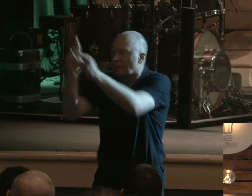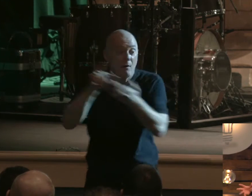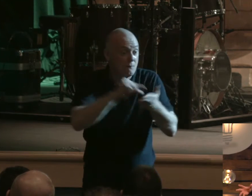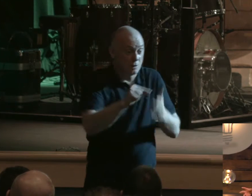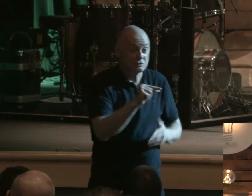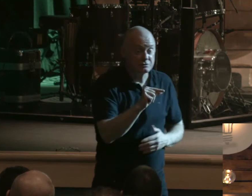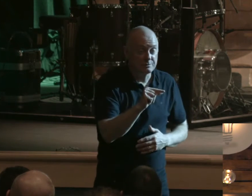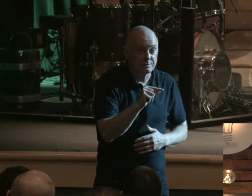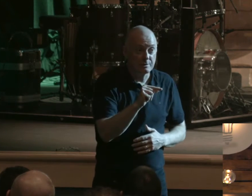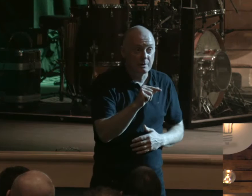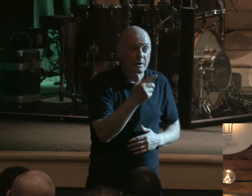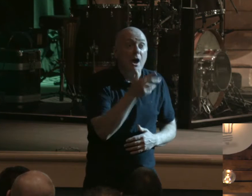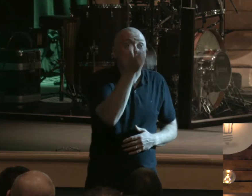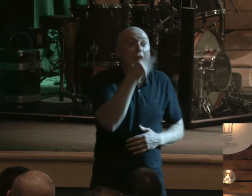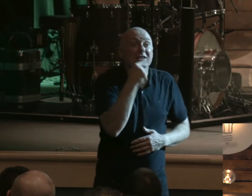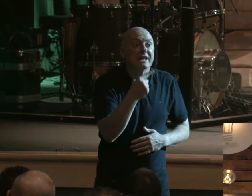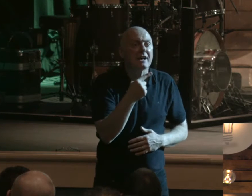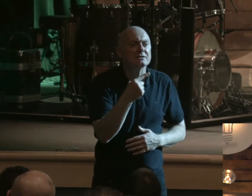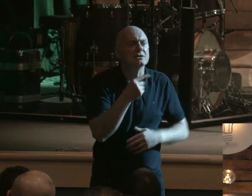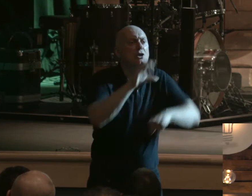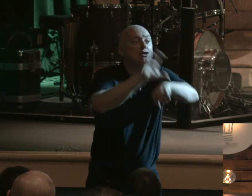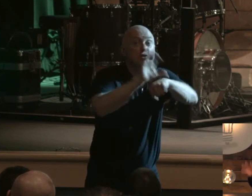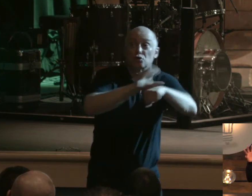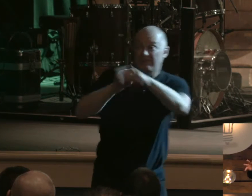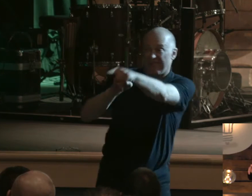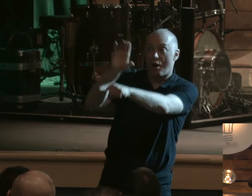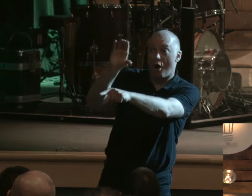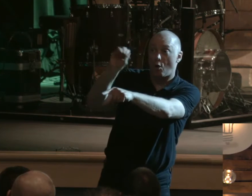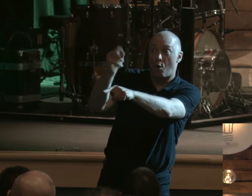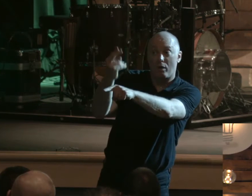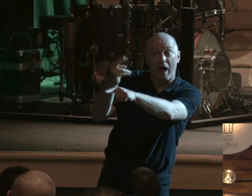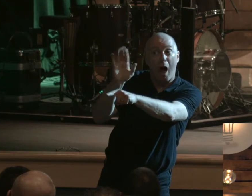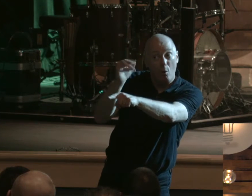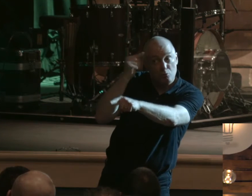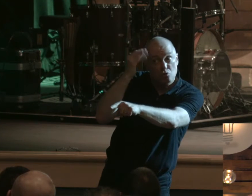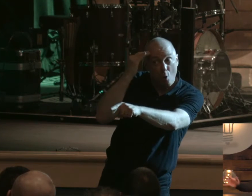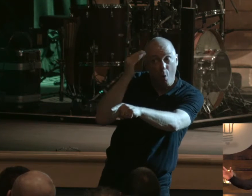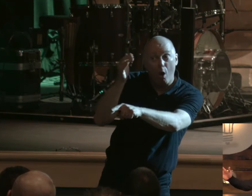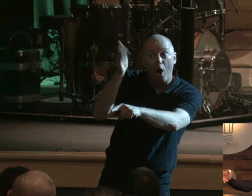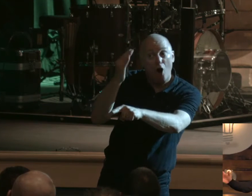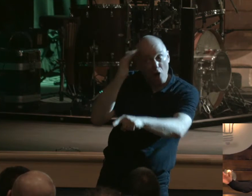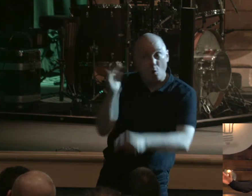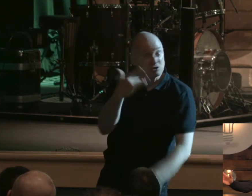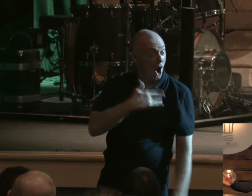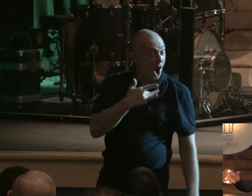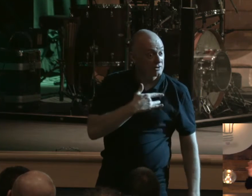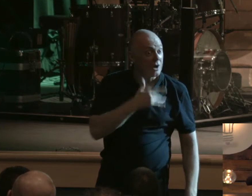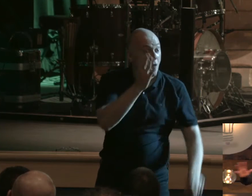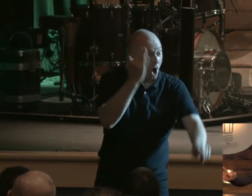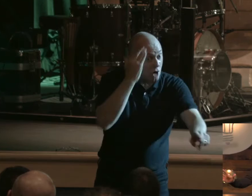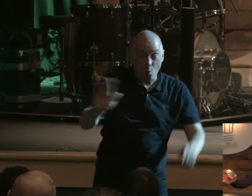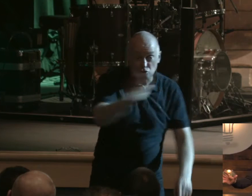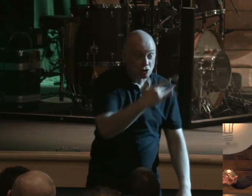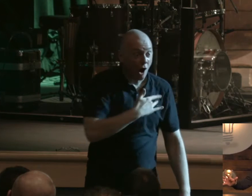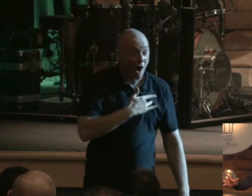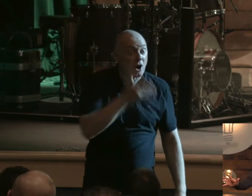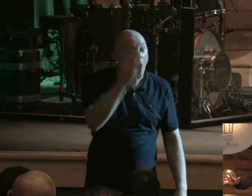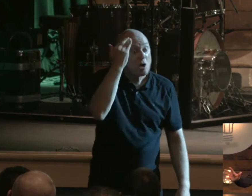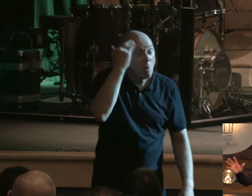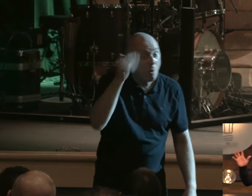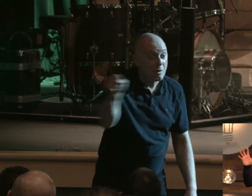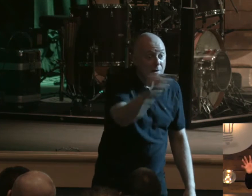11. God knows this to be true, and he's like, hey, Church of Corinth, I hope you know this to be true. But God knows our hearts. What we are is known to